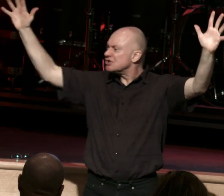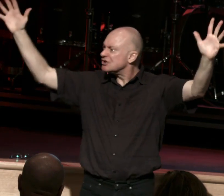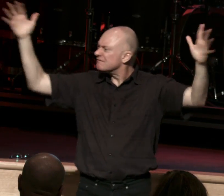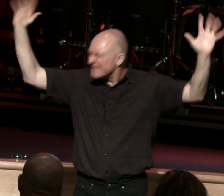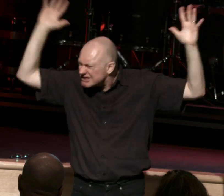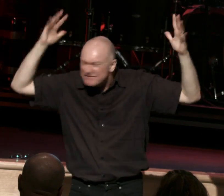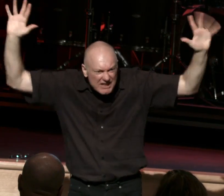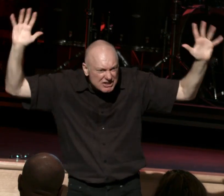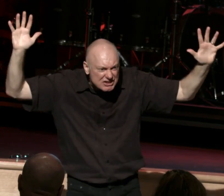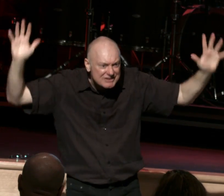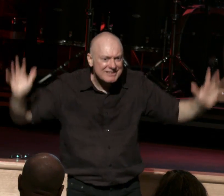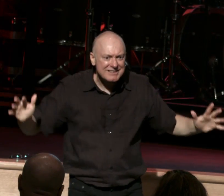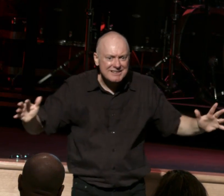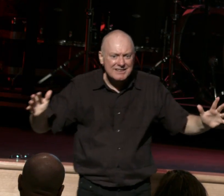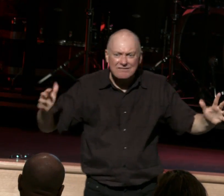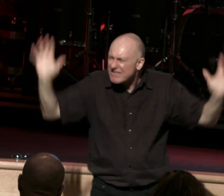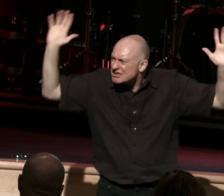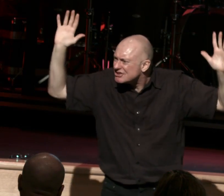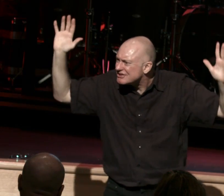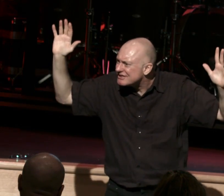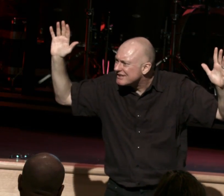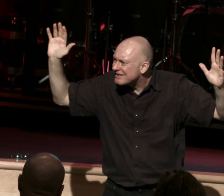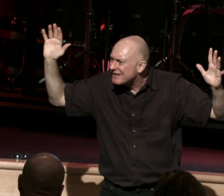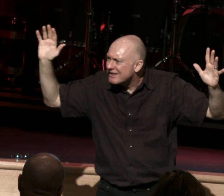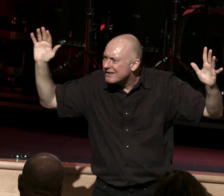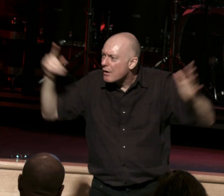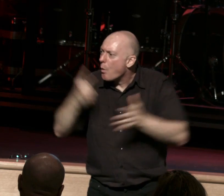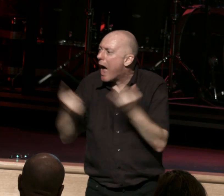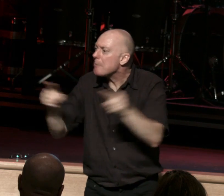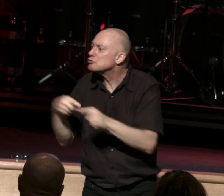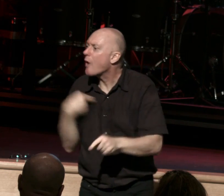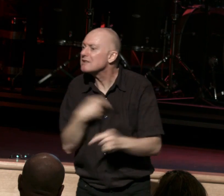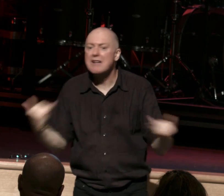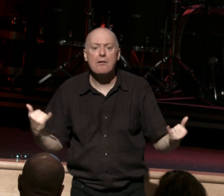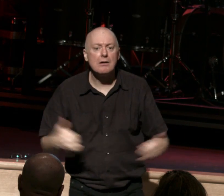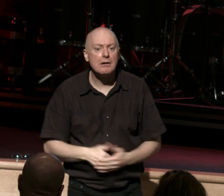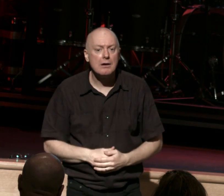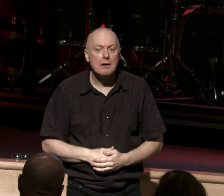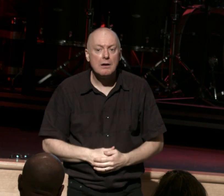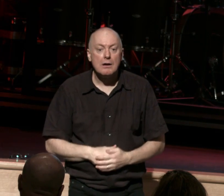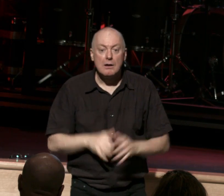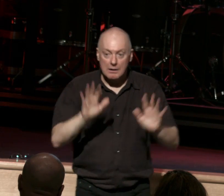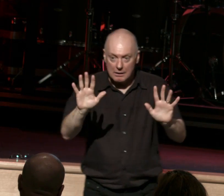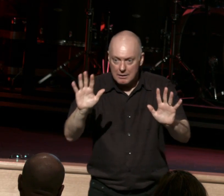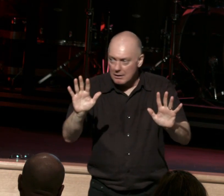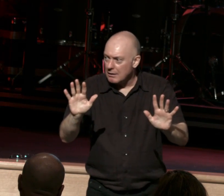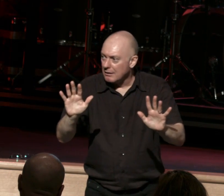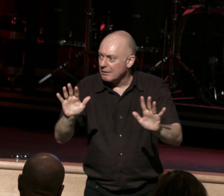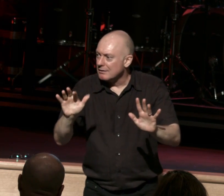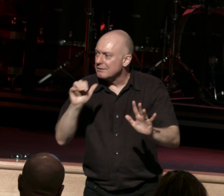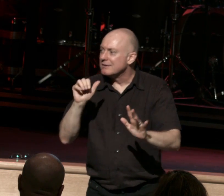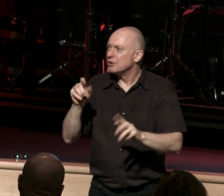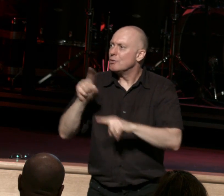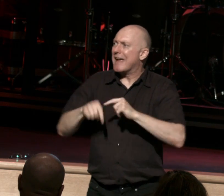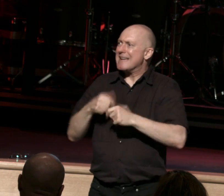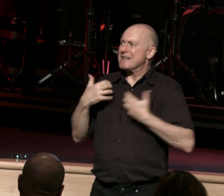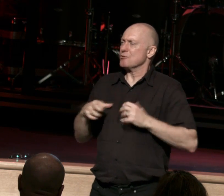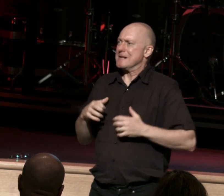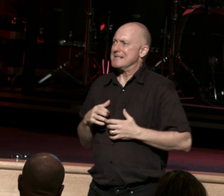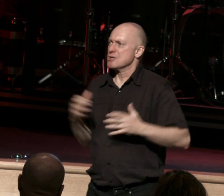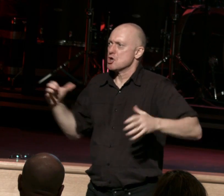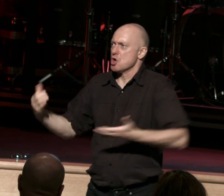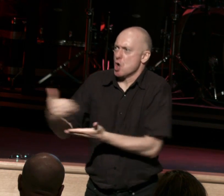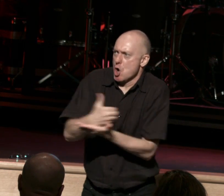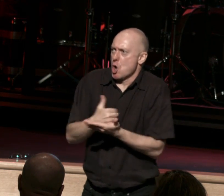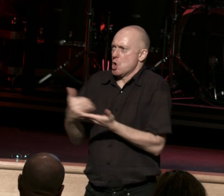it. It's done. It's finished. It's finished. What happens to us? When you get this, you stop trying to earn favor with